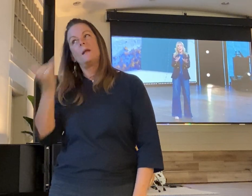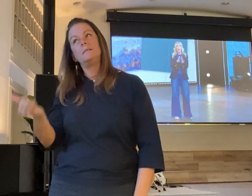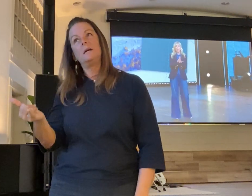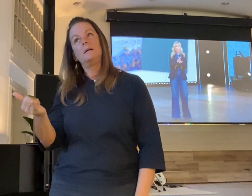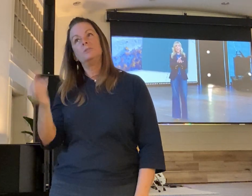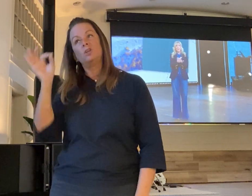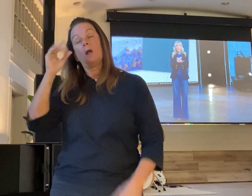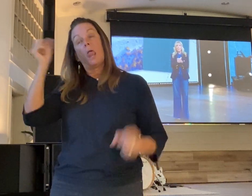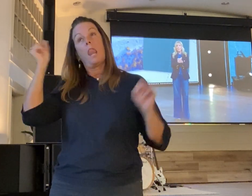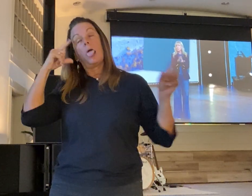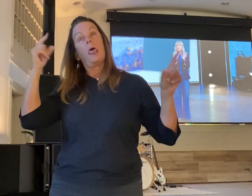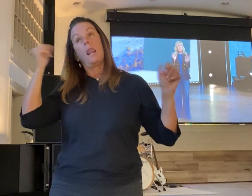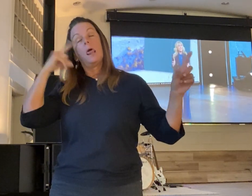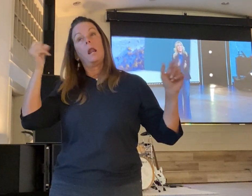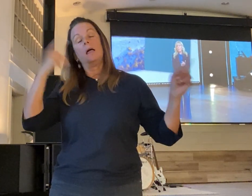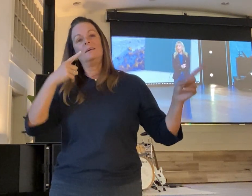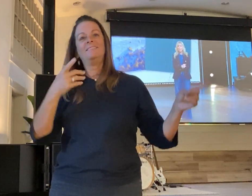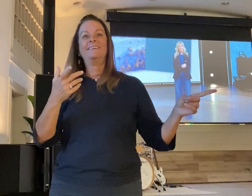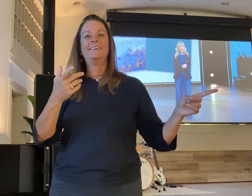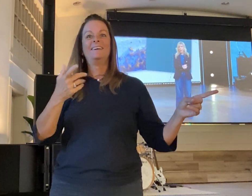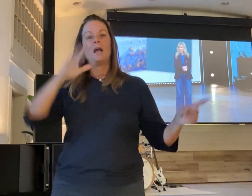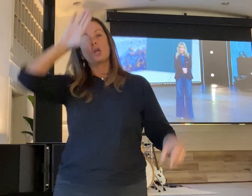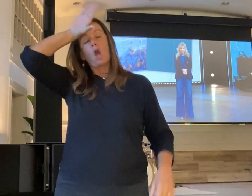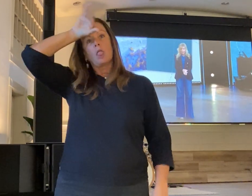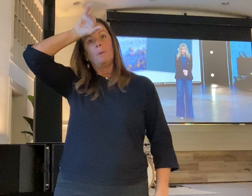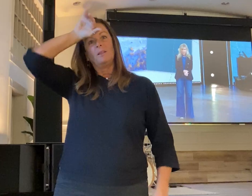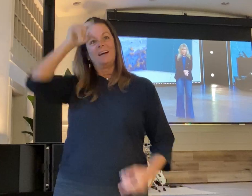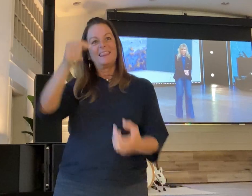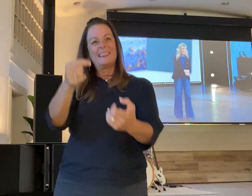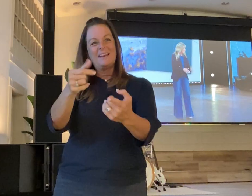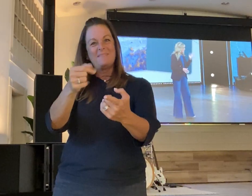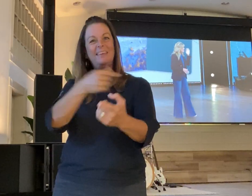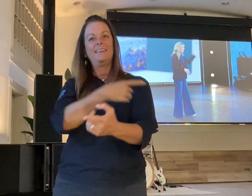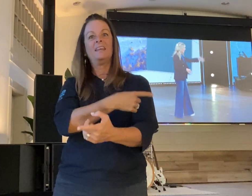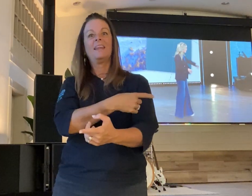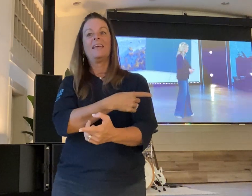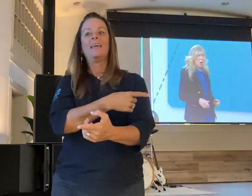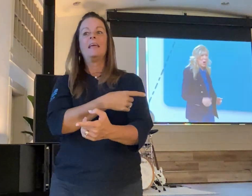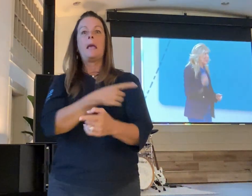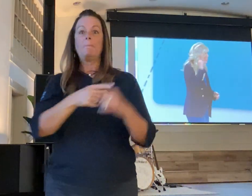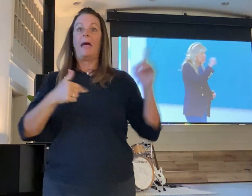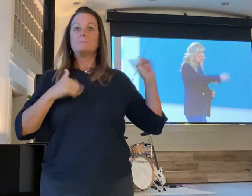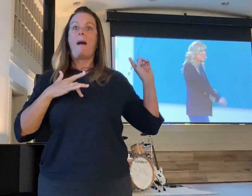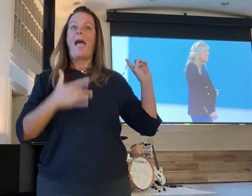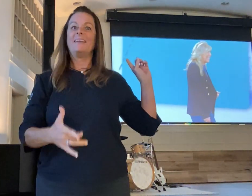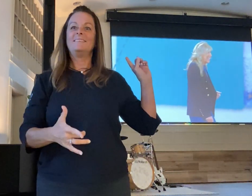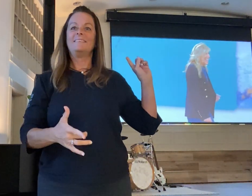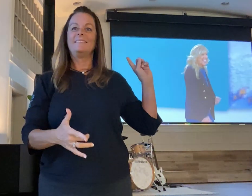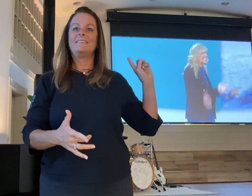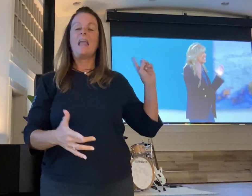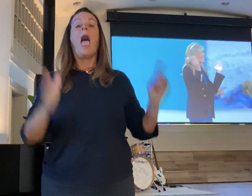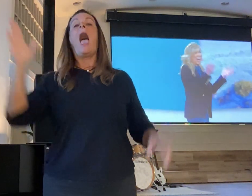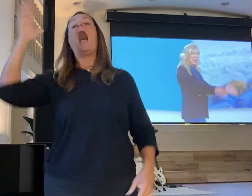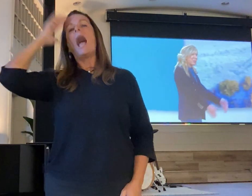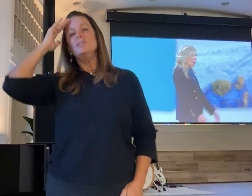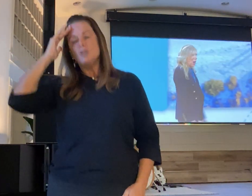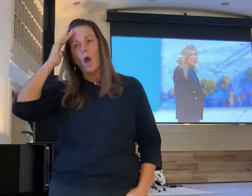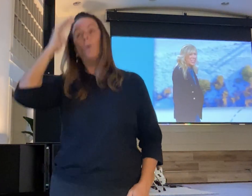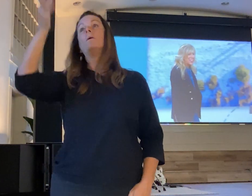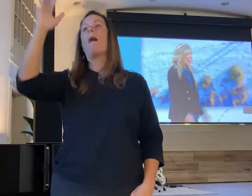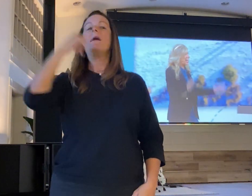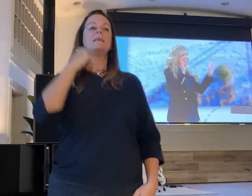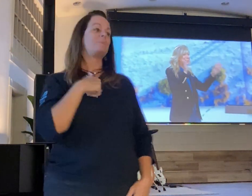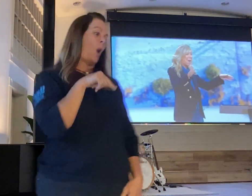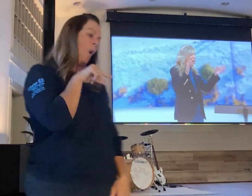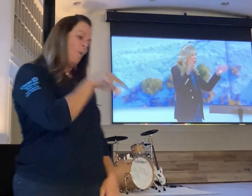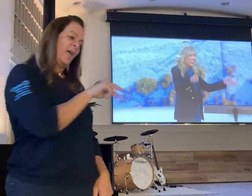clueless. I know that the truest thing about me is what God says about me. He says that I am called and chosen. He says that I